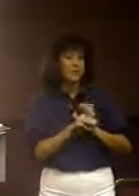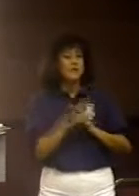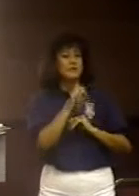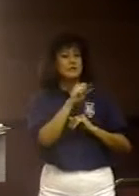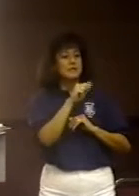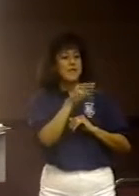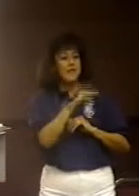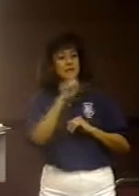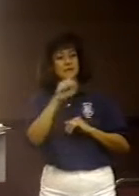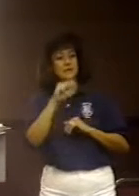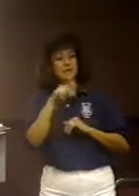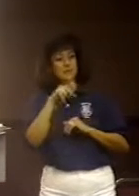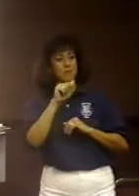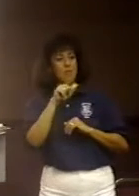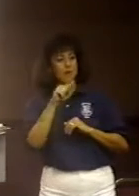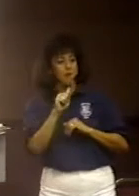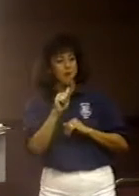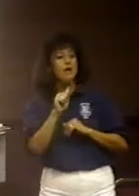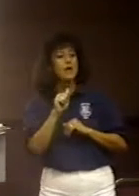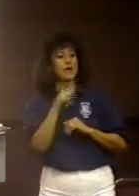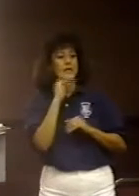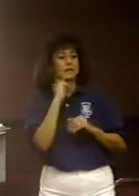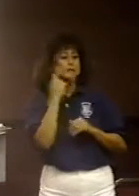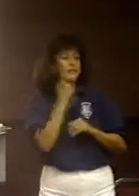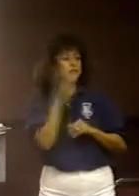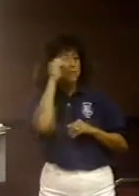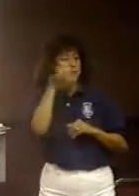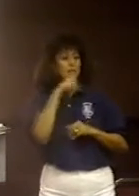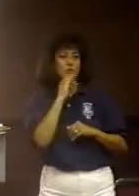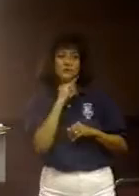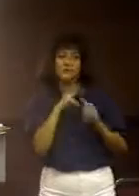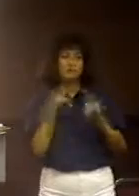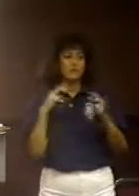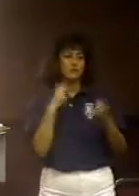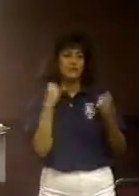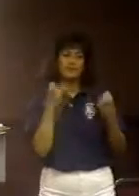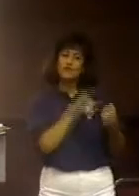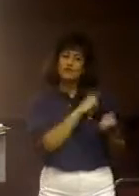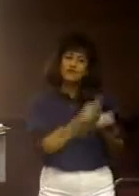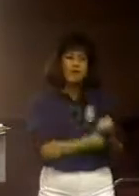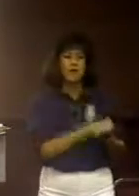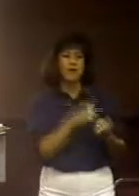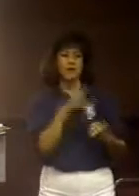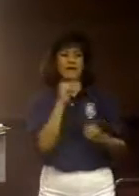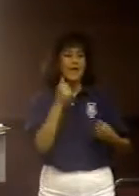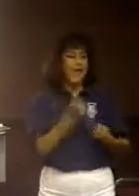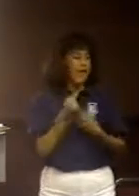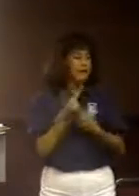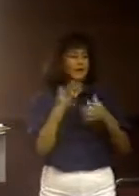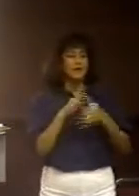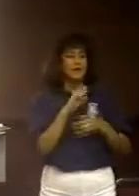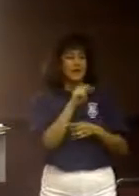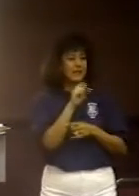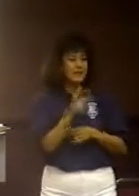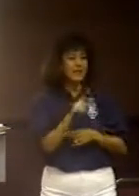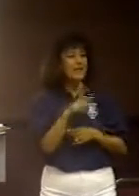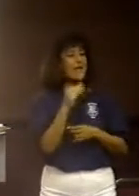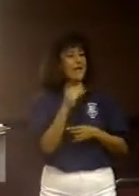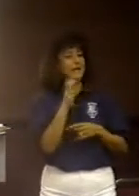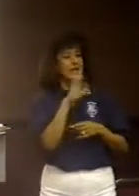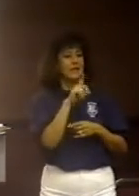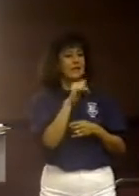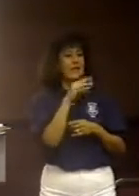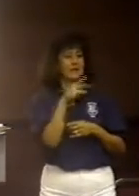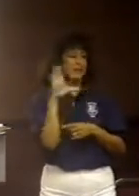Sam Sapala is a deaf man who is a very strong advocate of ASL. He claims to have done his